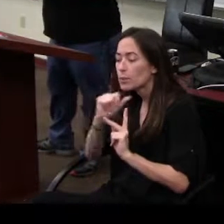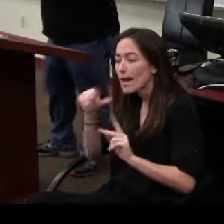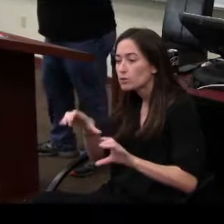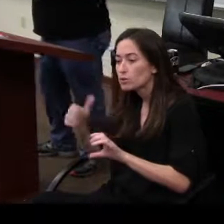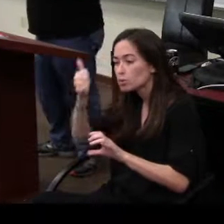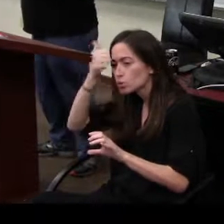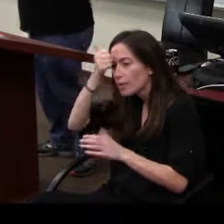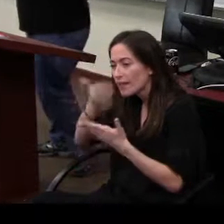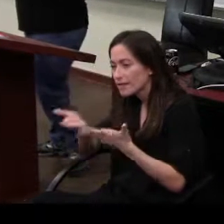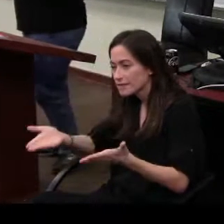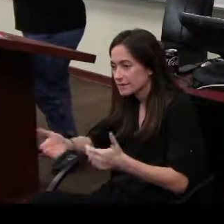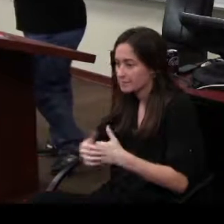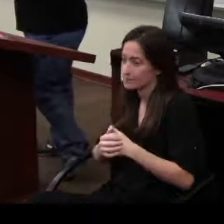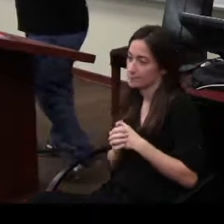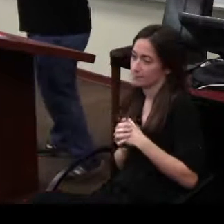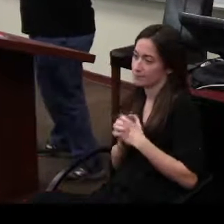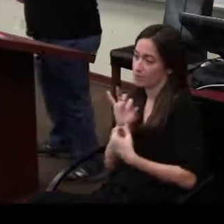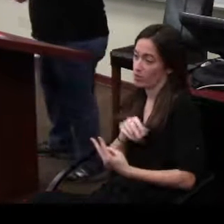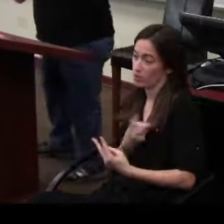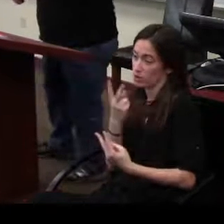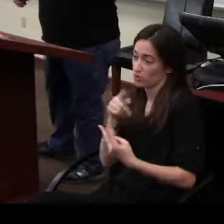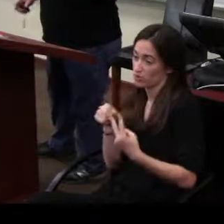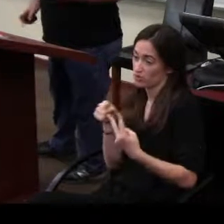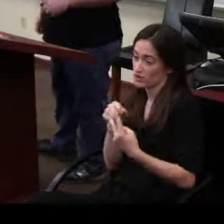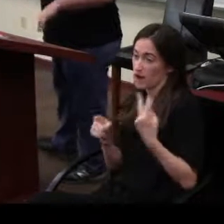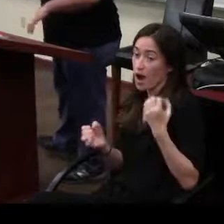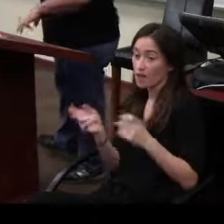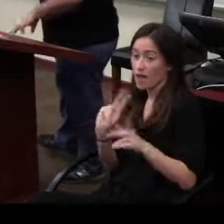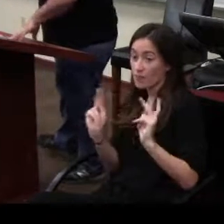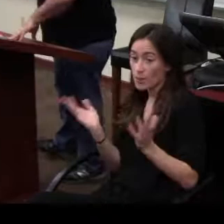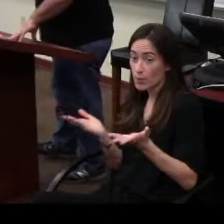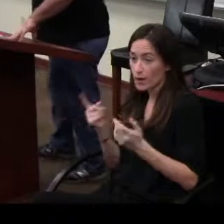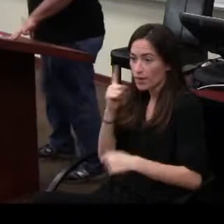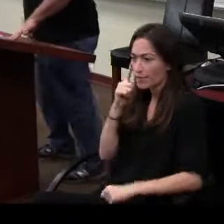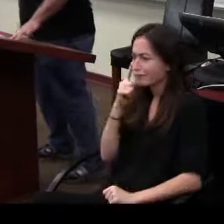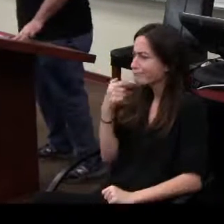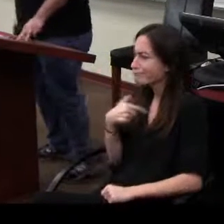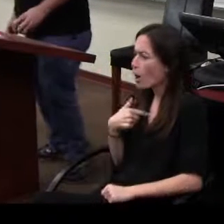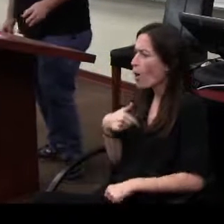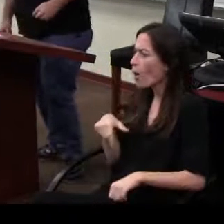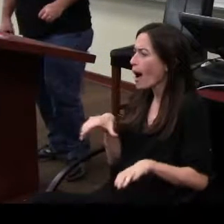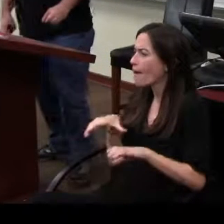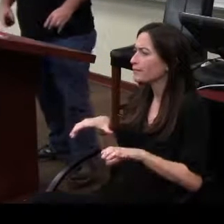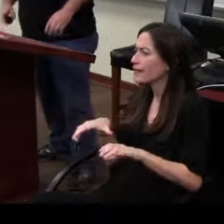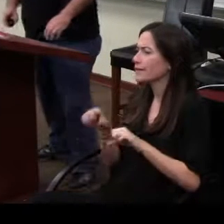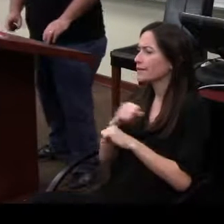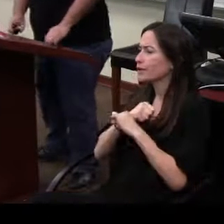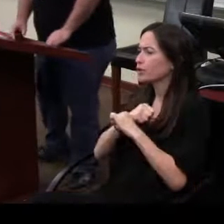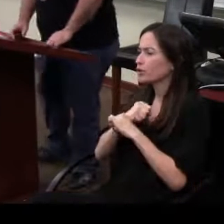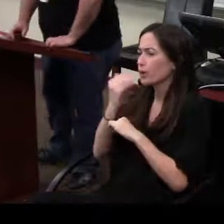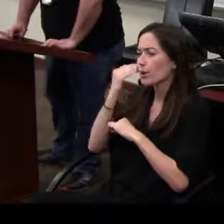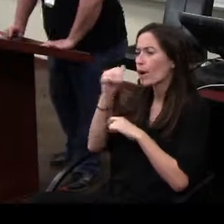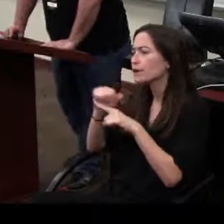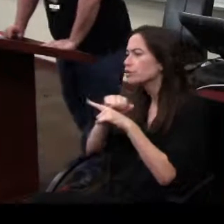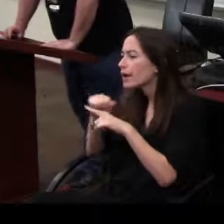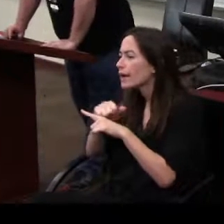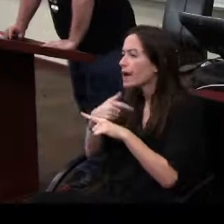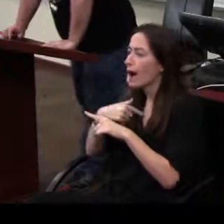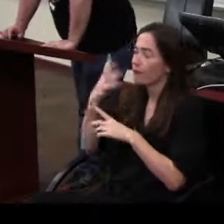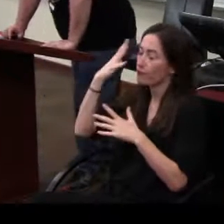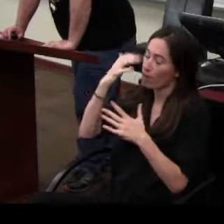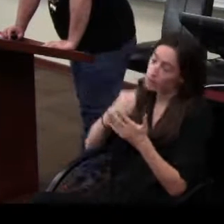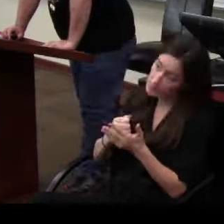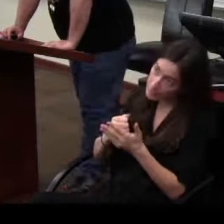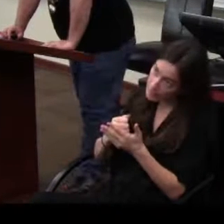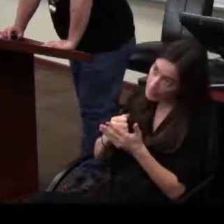things. Okay? Now, a lot of folks here are probably thinking, you know, I've done security awareness training, I've fallen asleep during security awareness training,